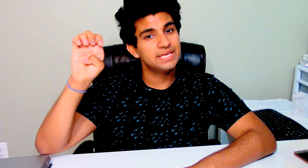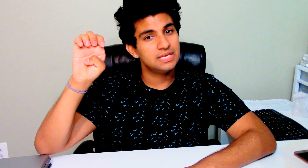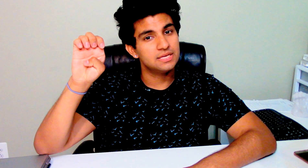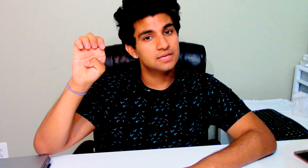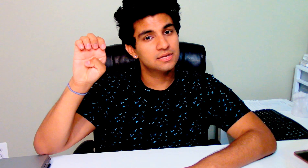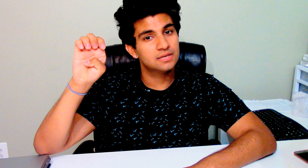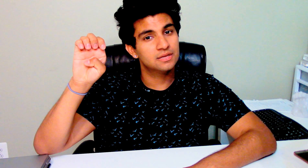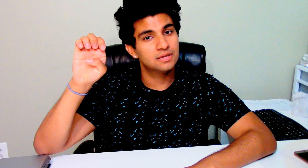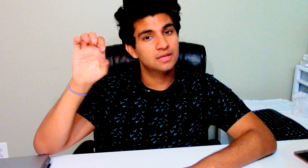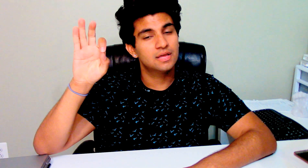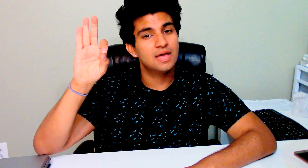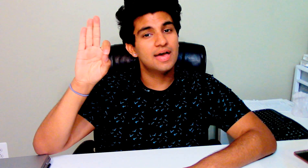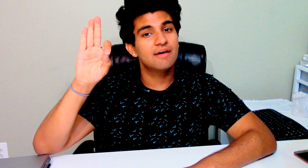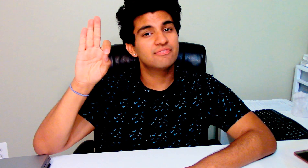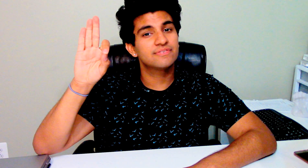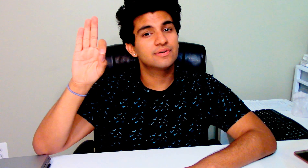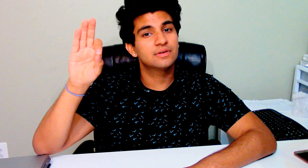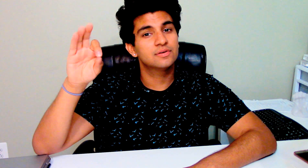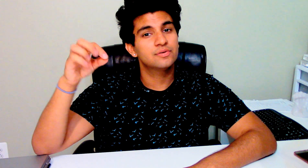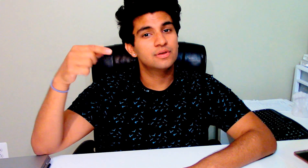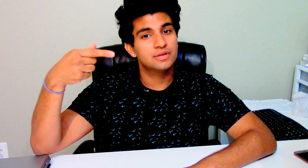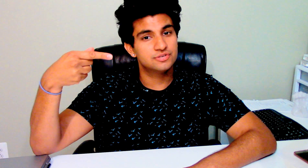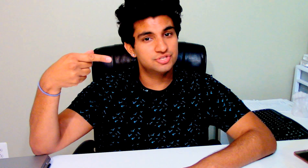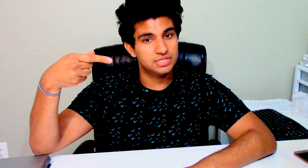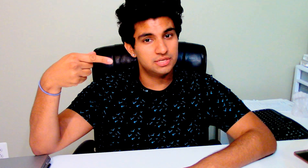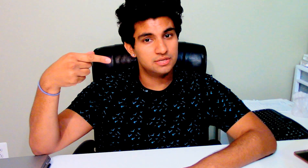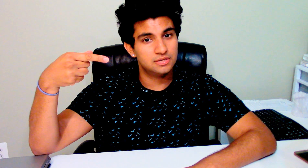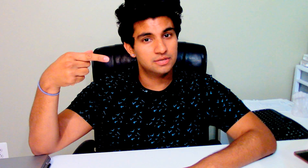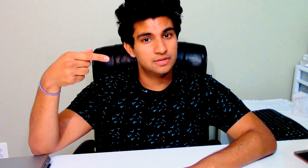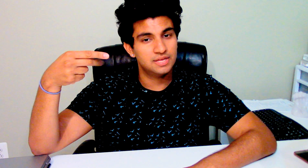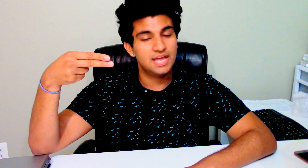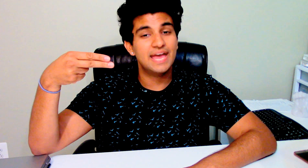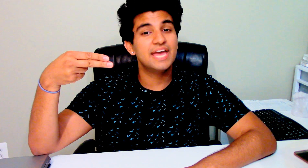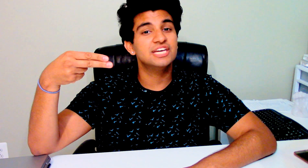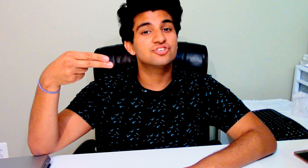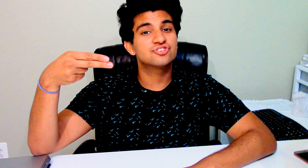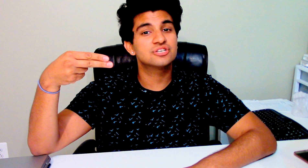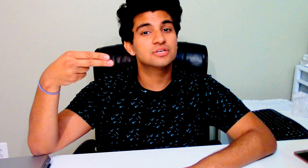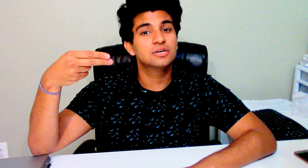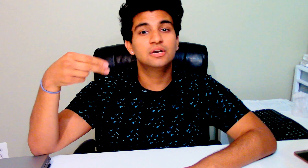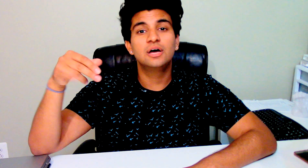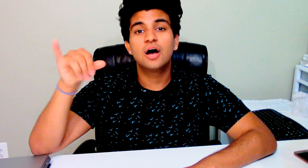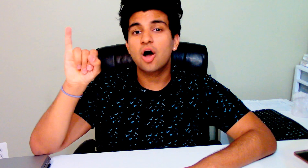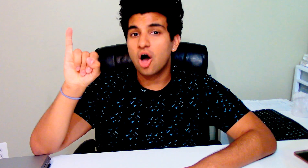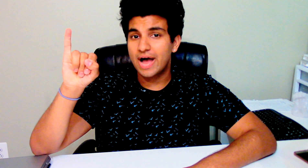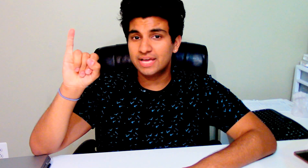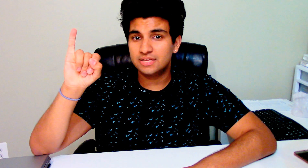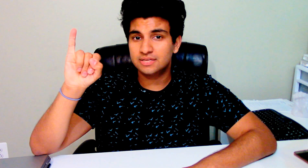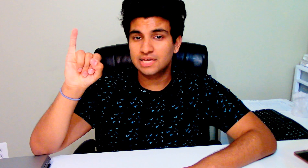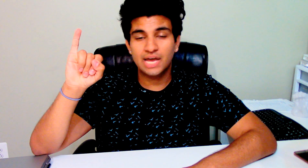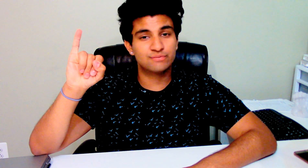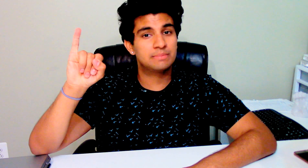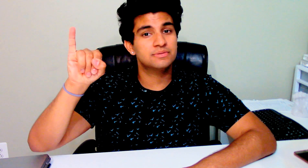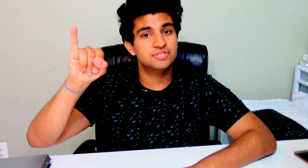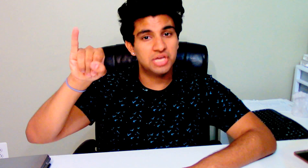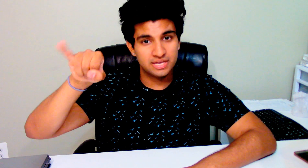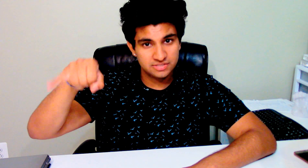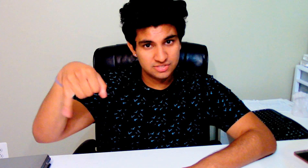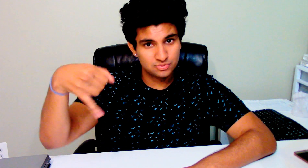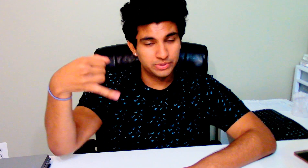E, F, G, H, I, and remember the J is a swing,